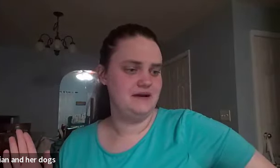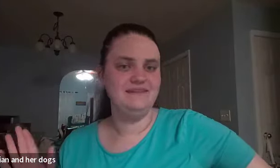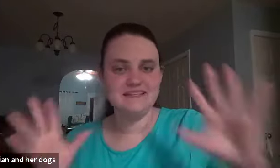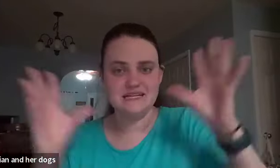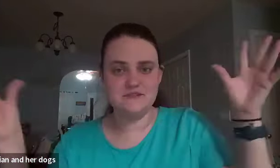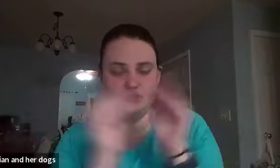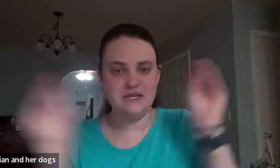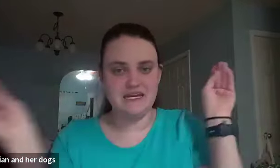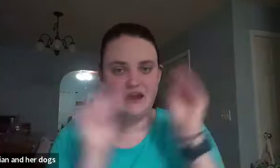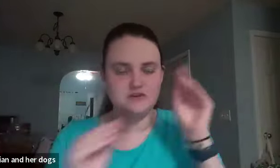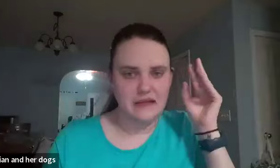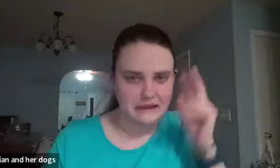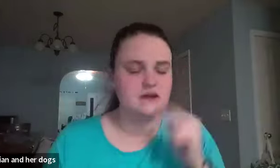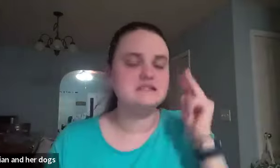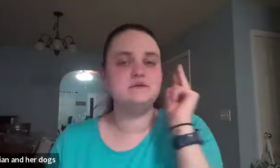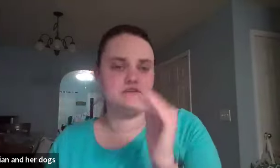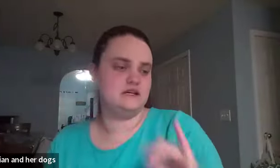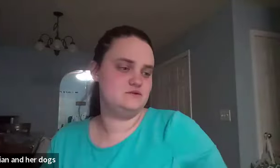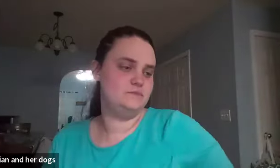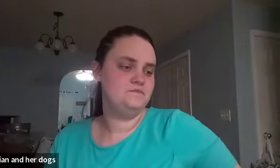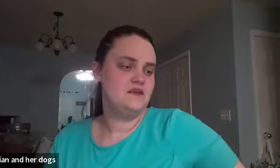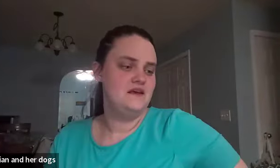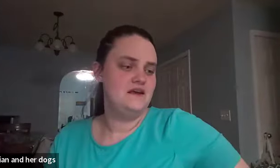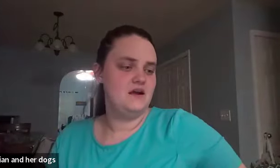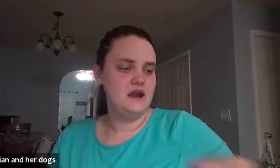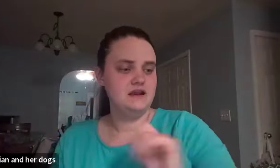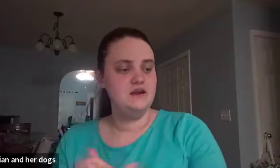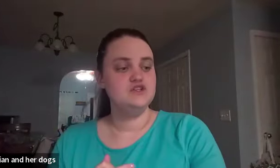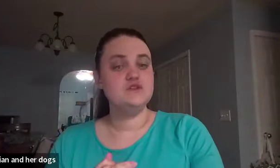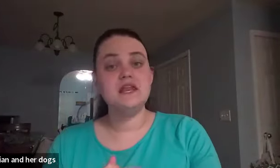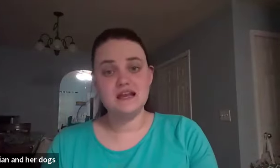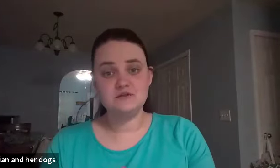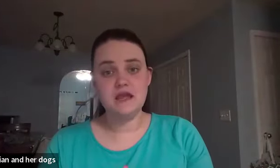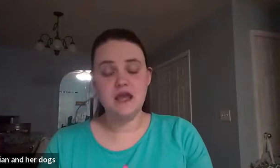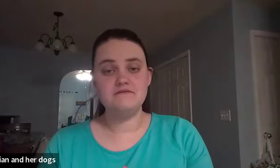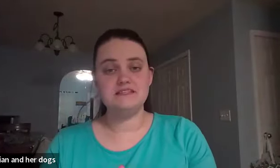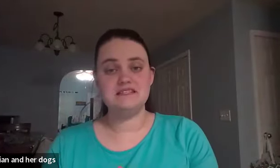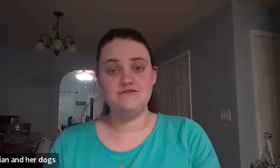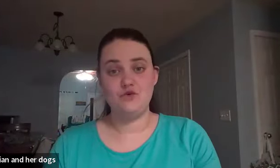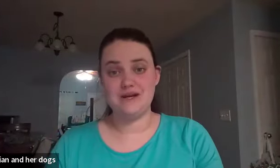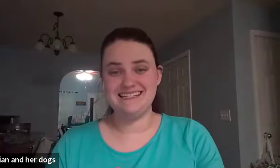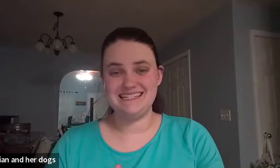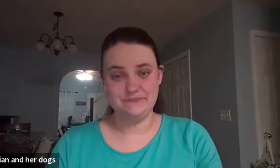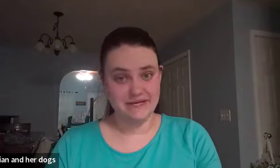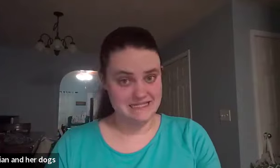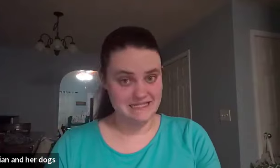my list keeps zooming in and out. So I'm like, I cannot see what's our next one. All right. So the next one we have is the sign for